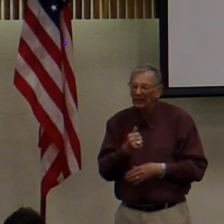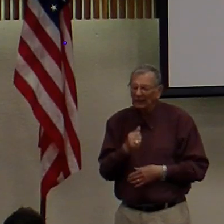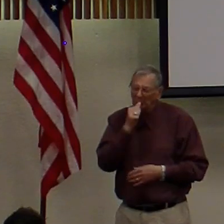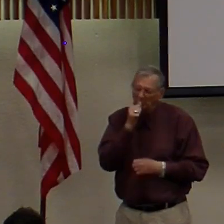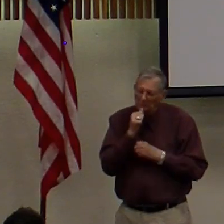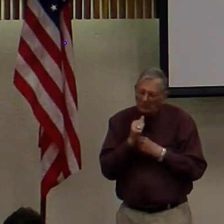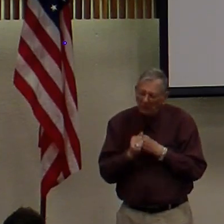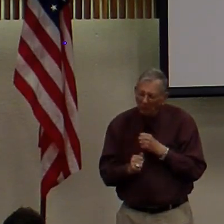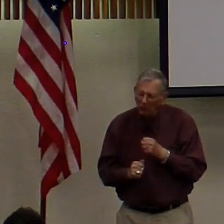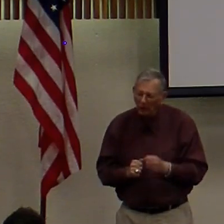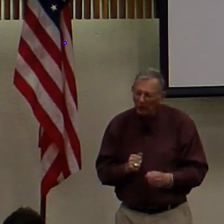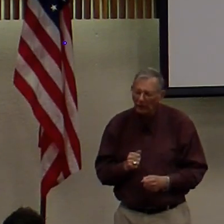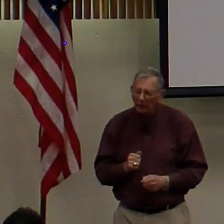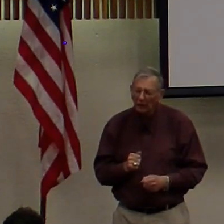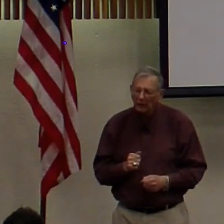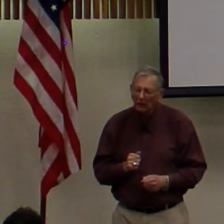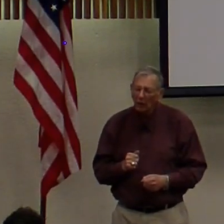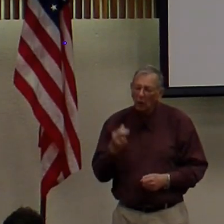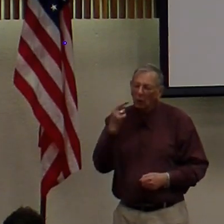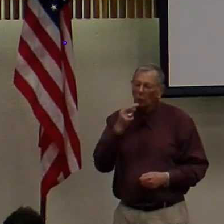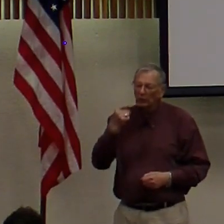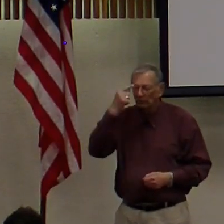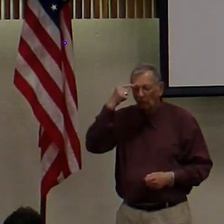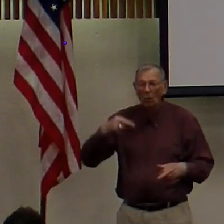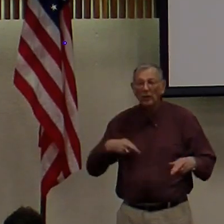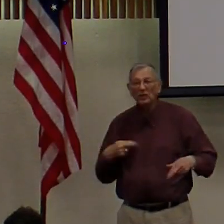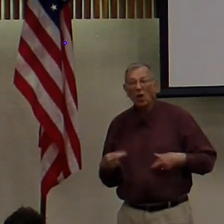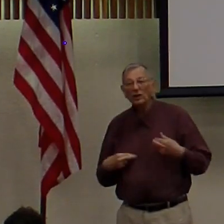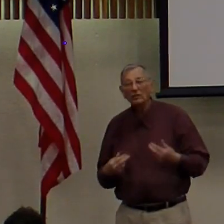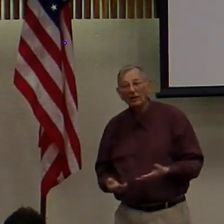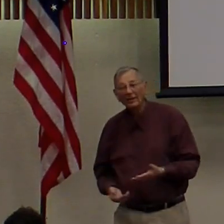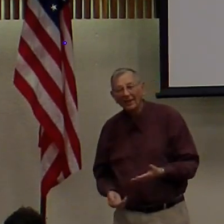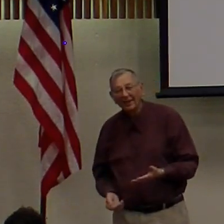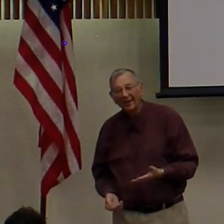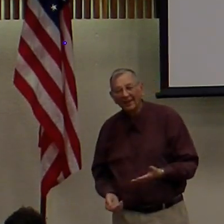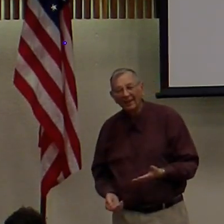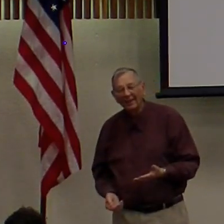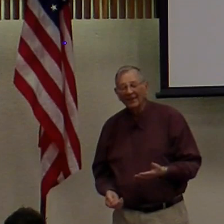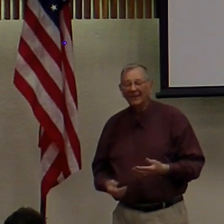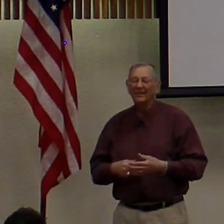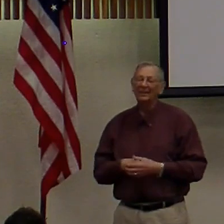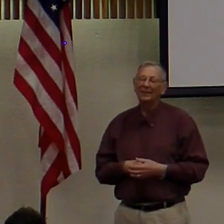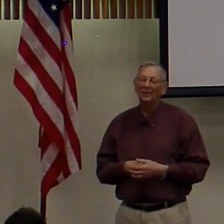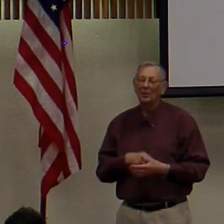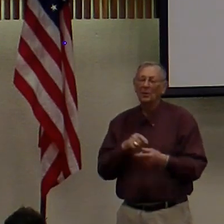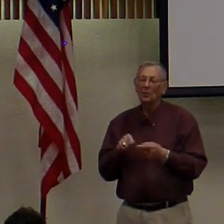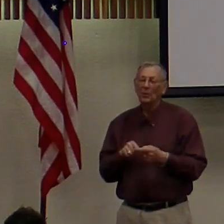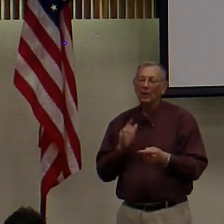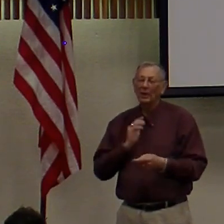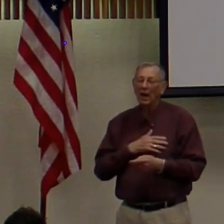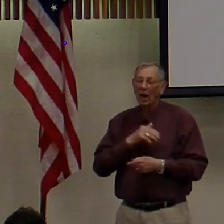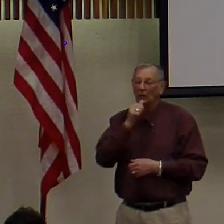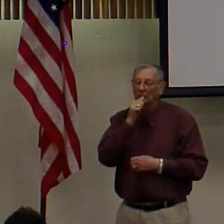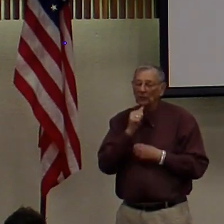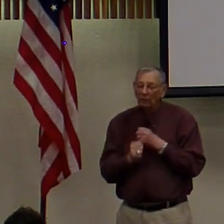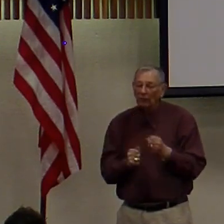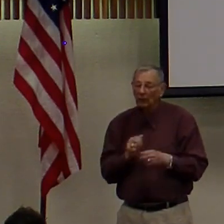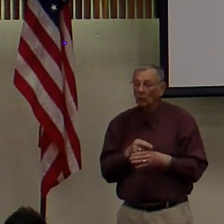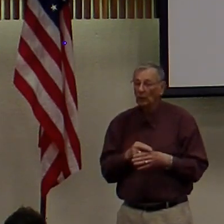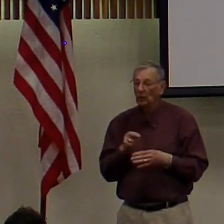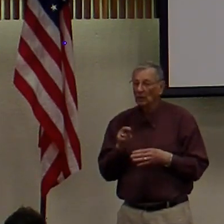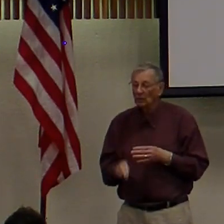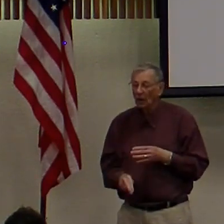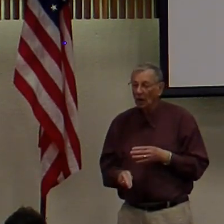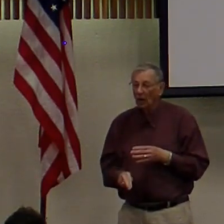of suffering a reason for rejoicing? When our suffering is a result